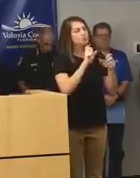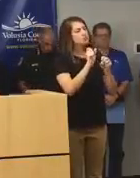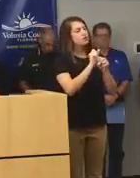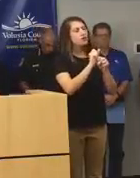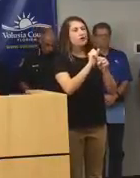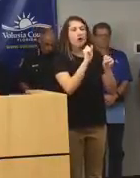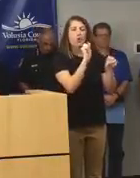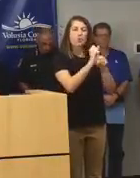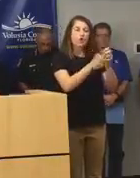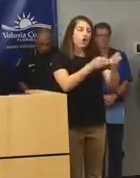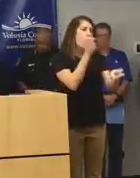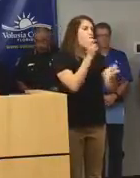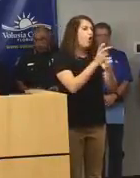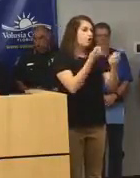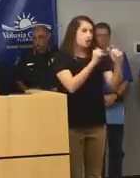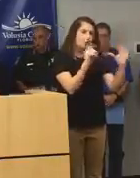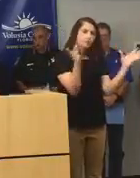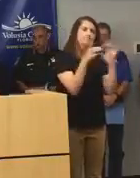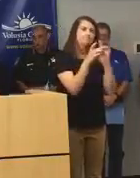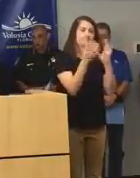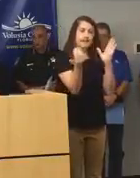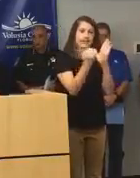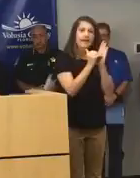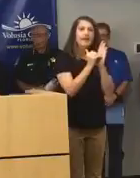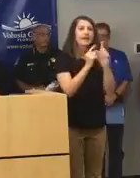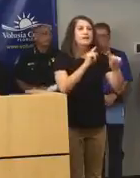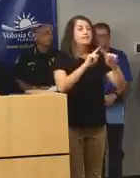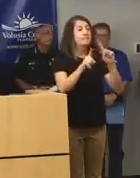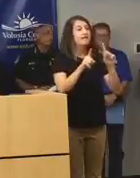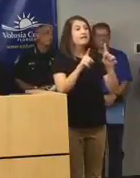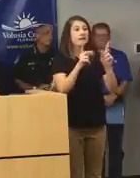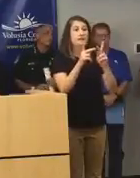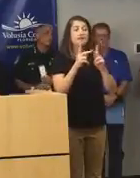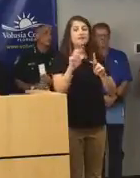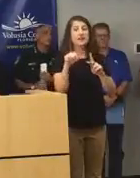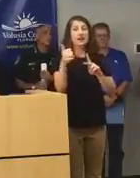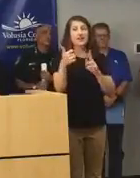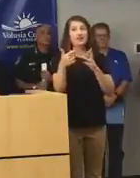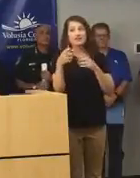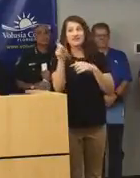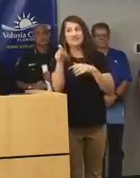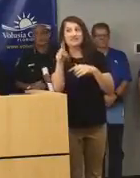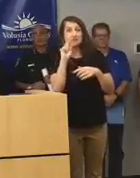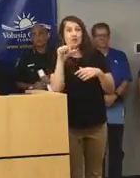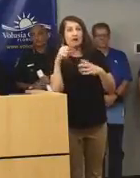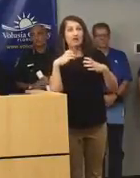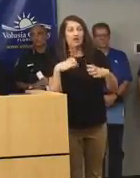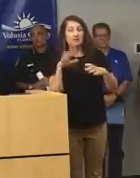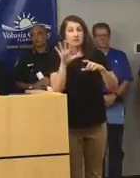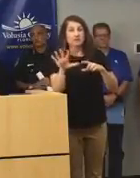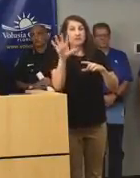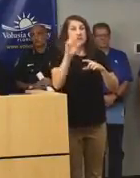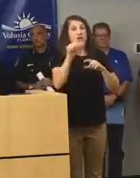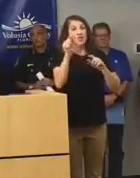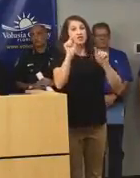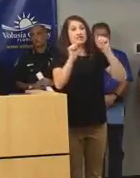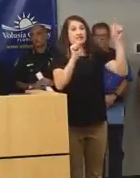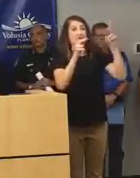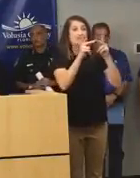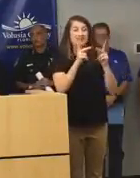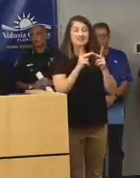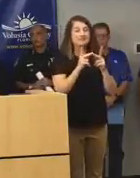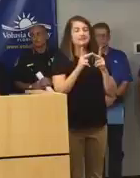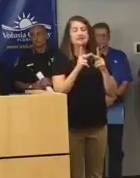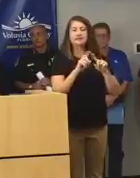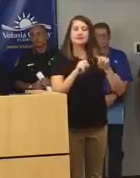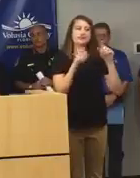can to make sure those things are repaired. But especially where they have other demands on other customers outside of this region. We didn't have this kind of